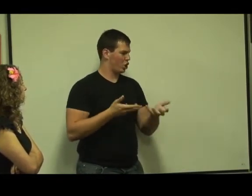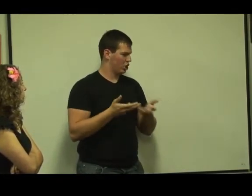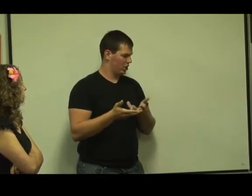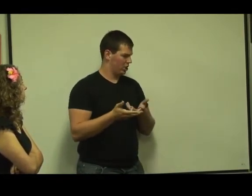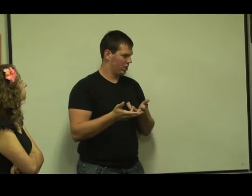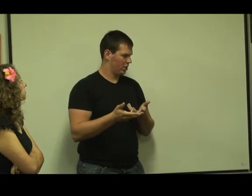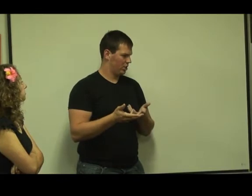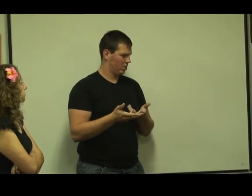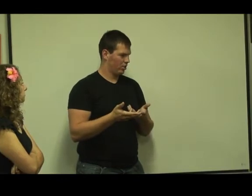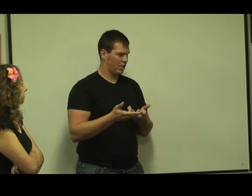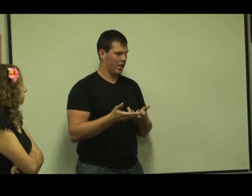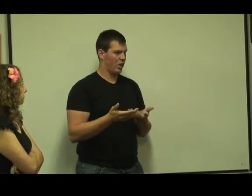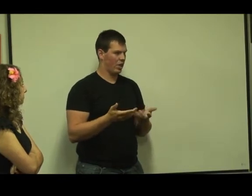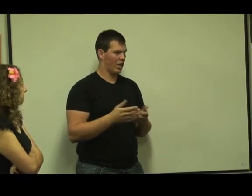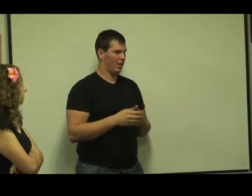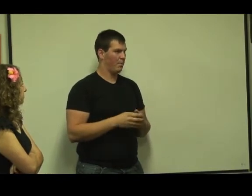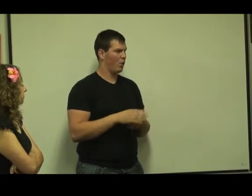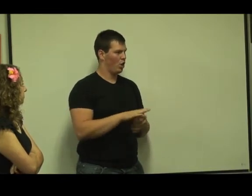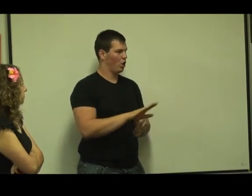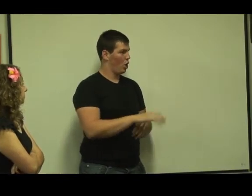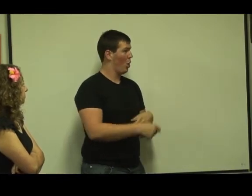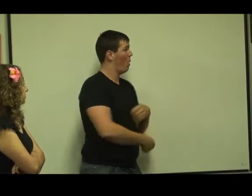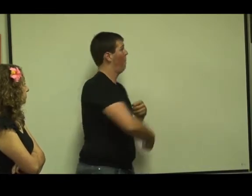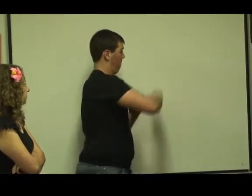education. Is that okay?